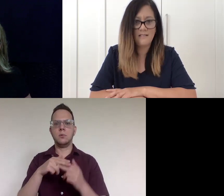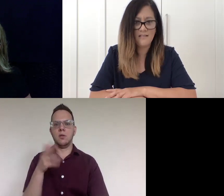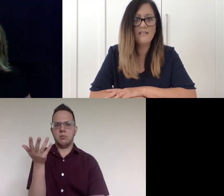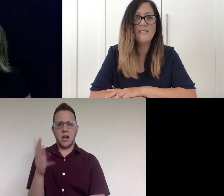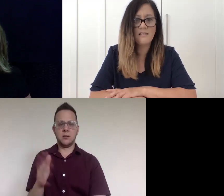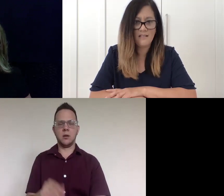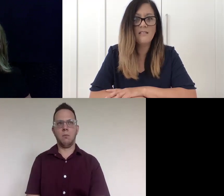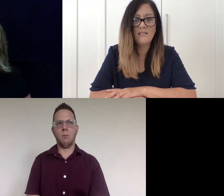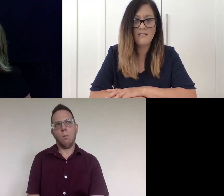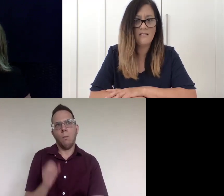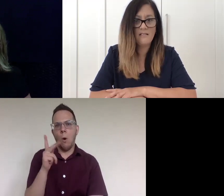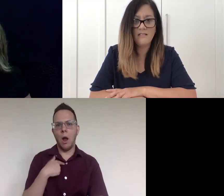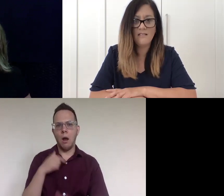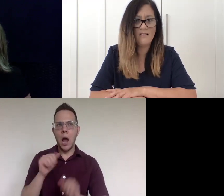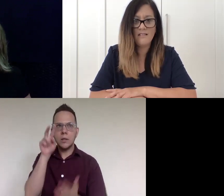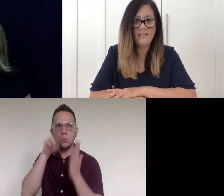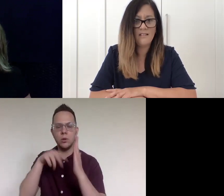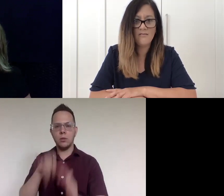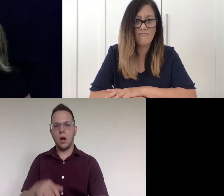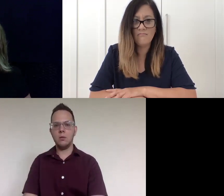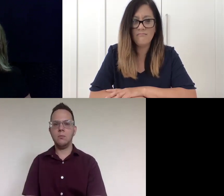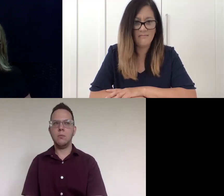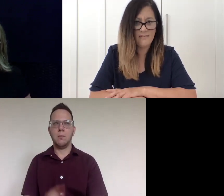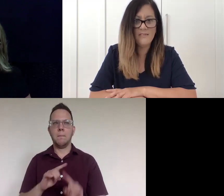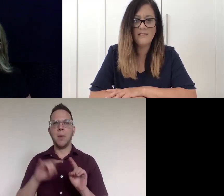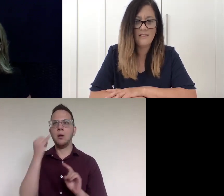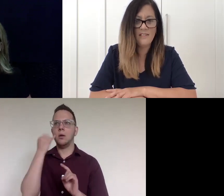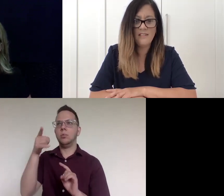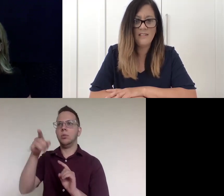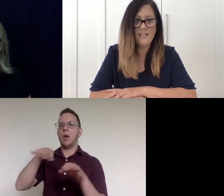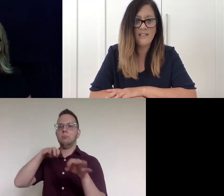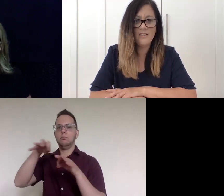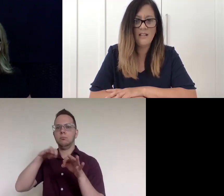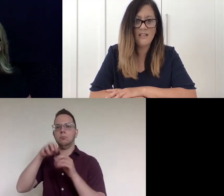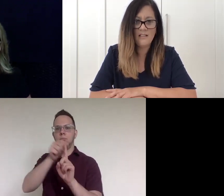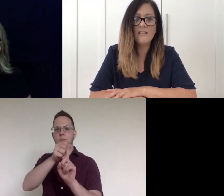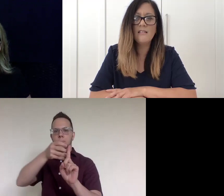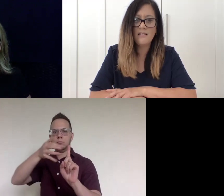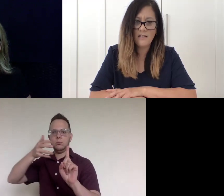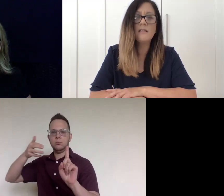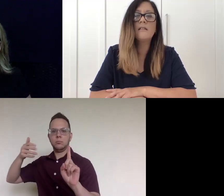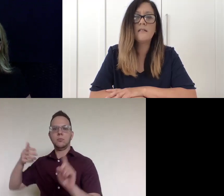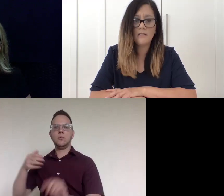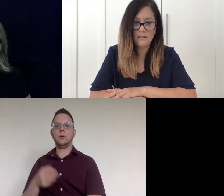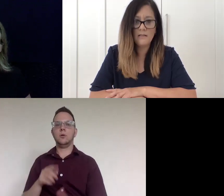And it's fine if I can read a slide, but let's say the doctor or the professor was explaining the slide.